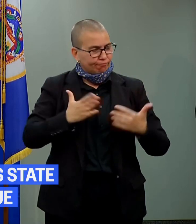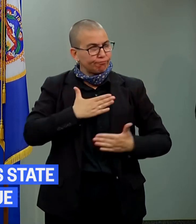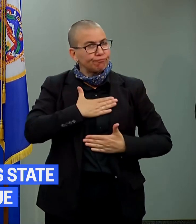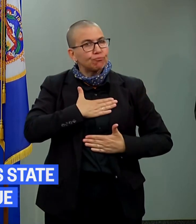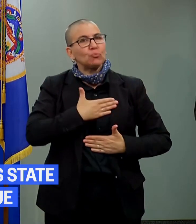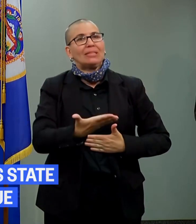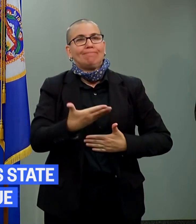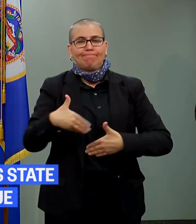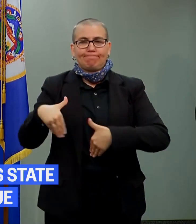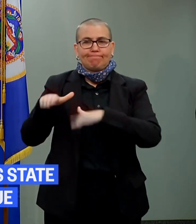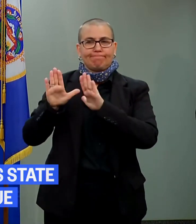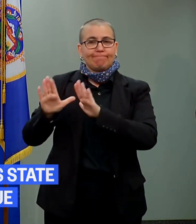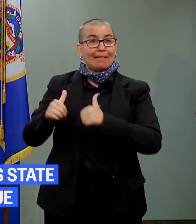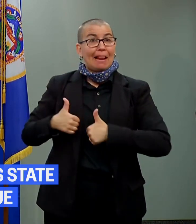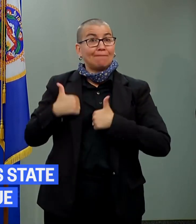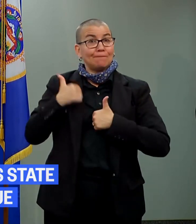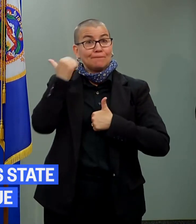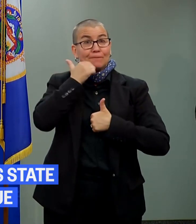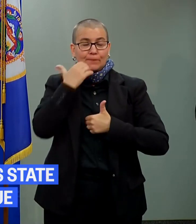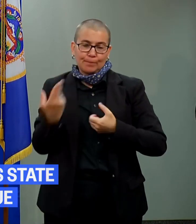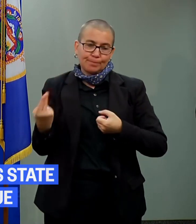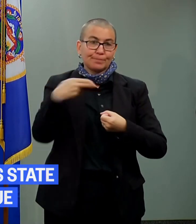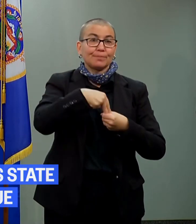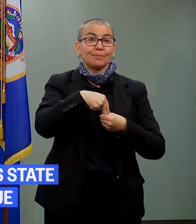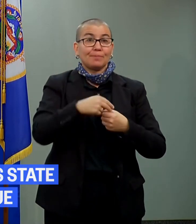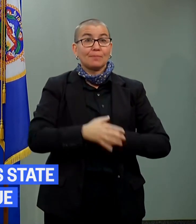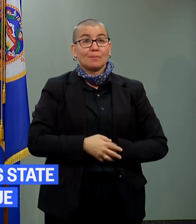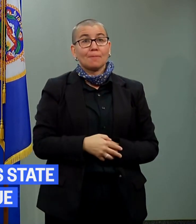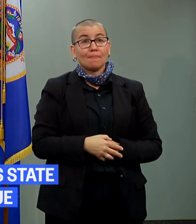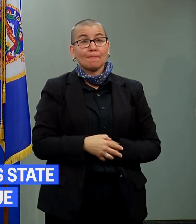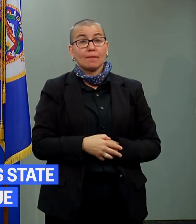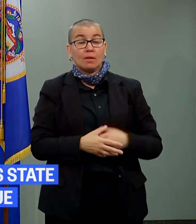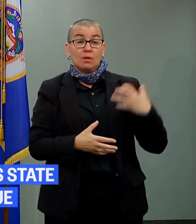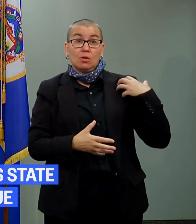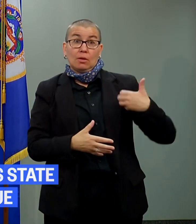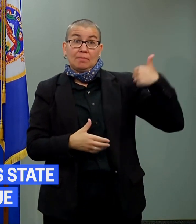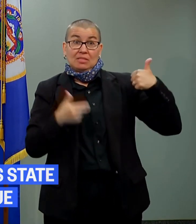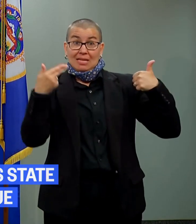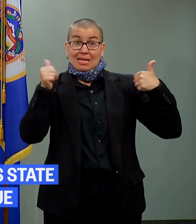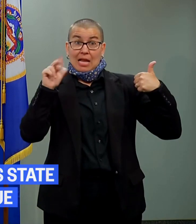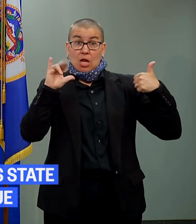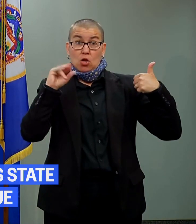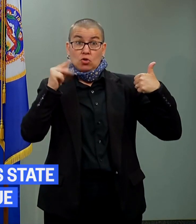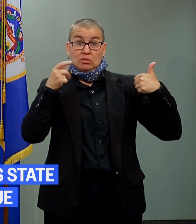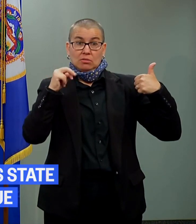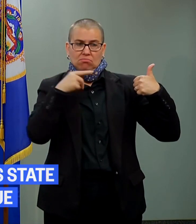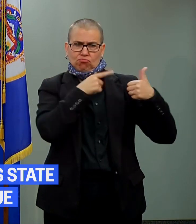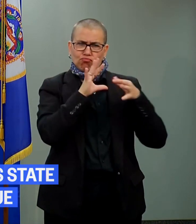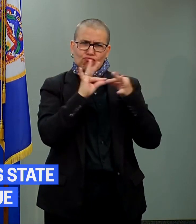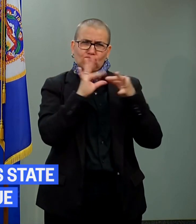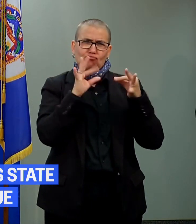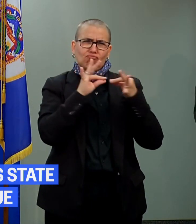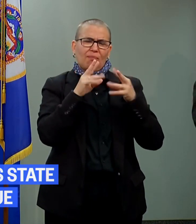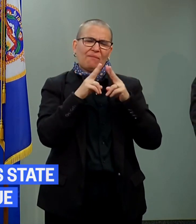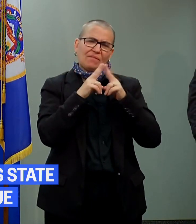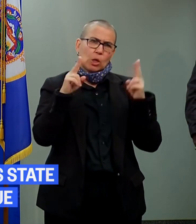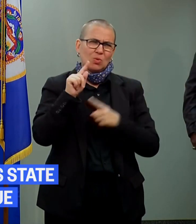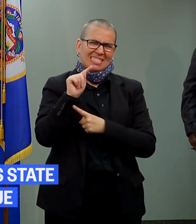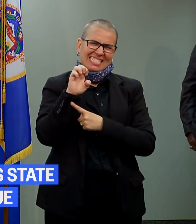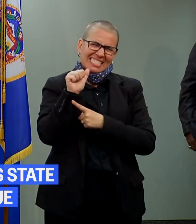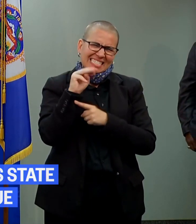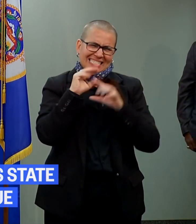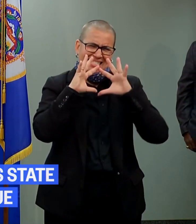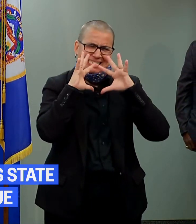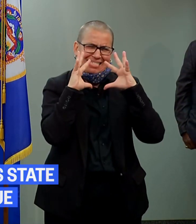Commissioner Harrington talked about this was a team effort, and it absolutely is a team effort. We're a small part of that team. We're